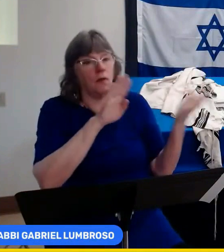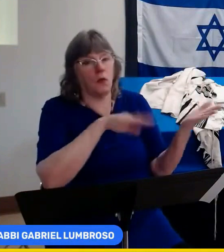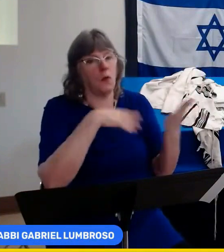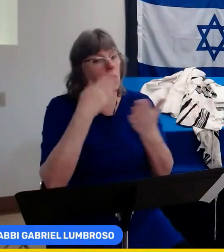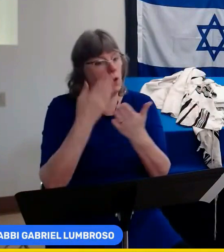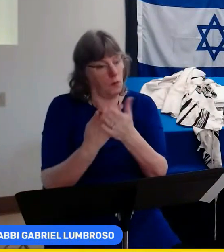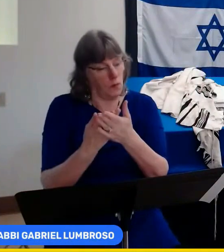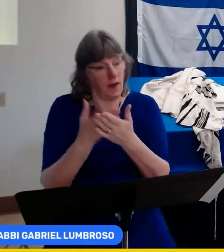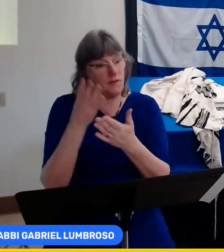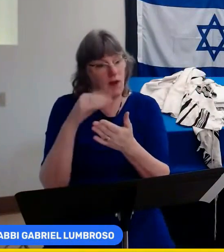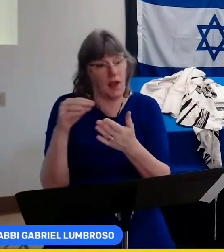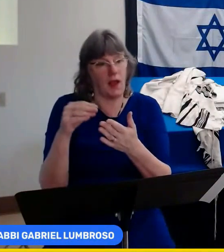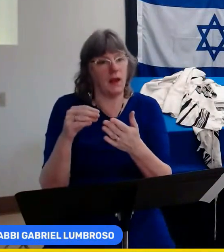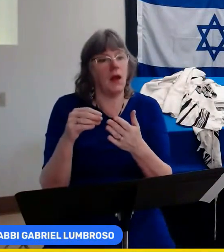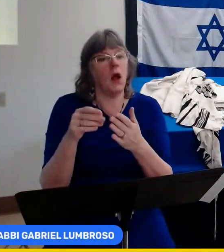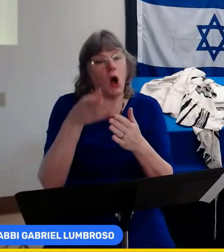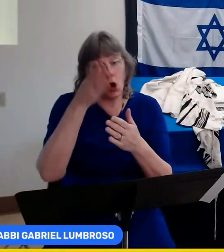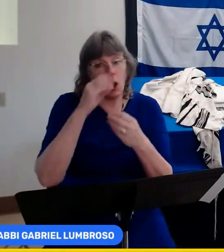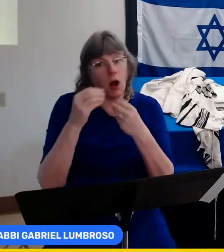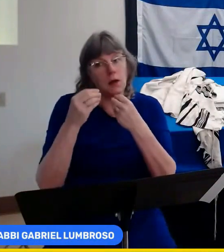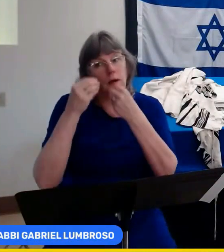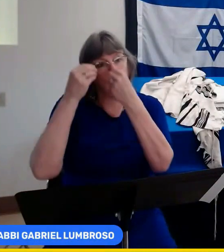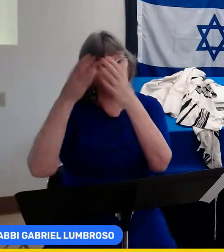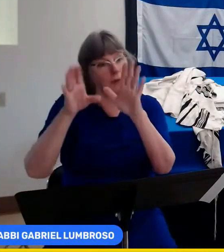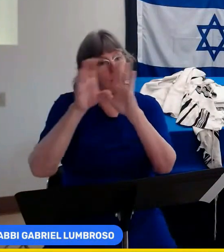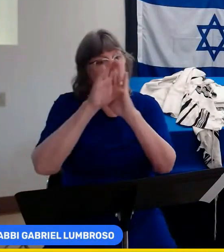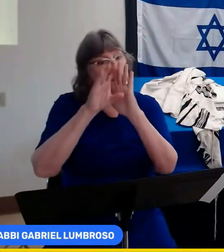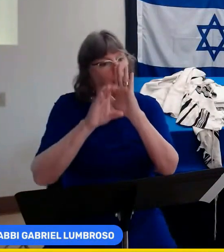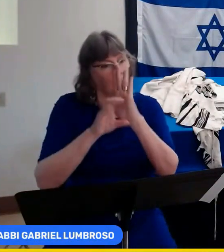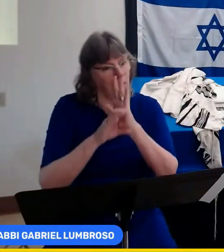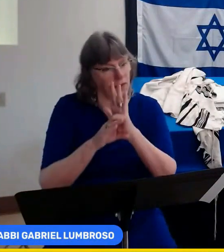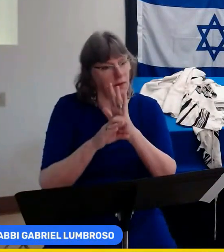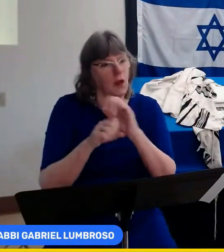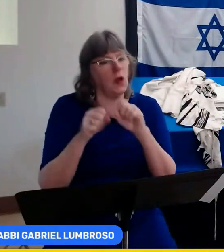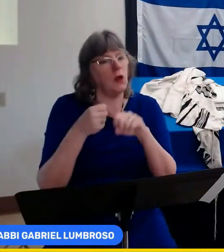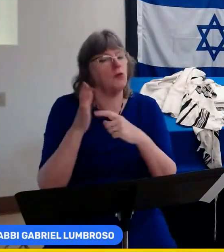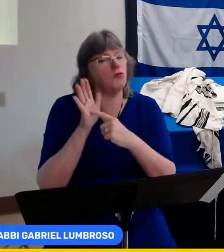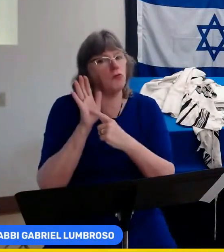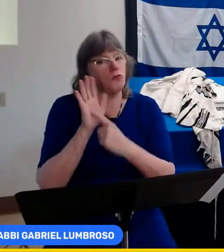oracles pronounced and not read, which we call the Torah.